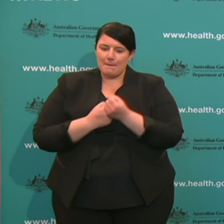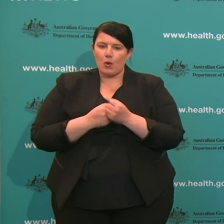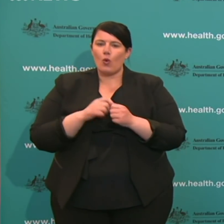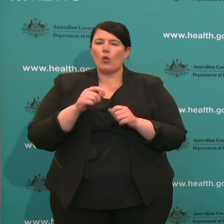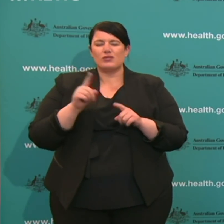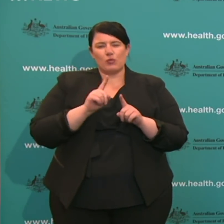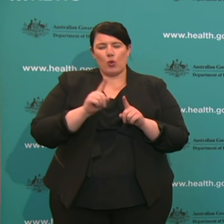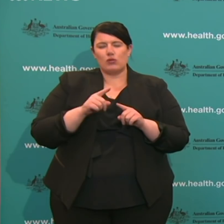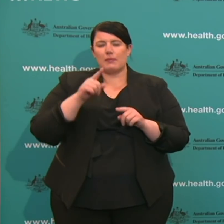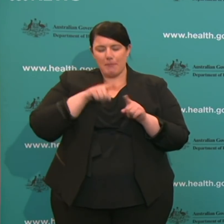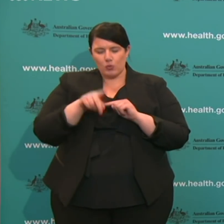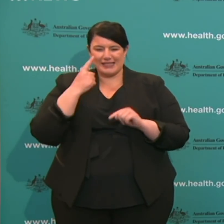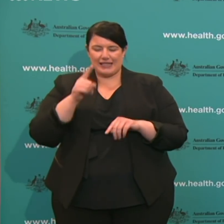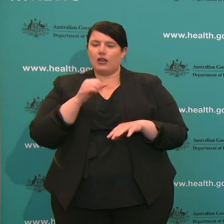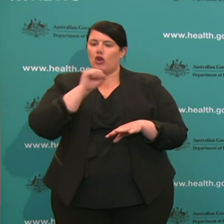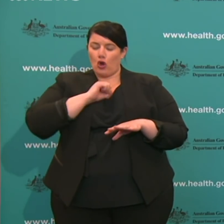and droplet spread.